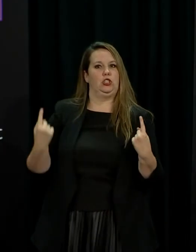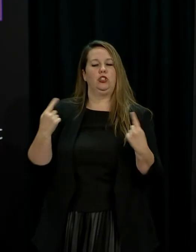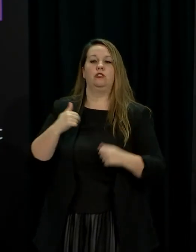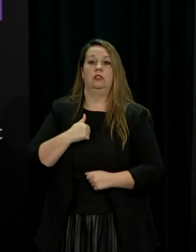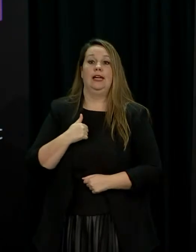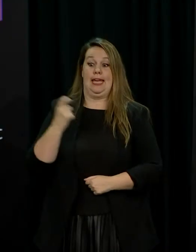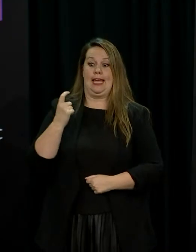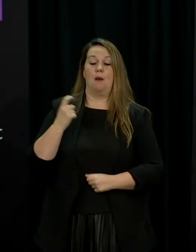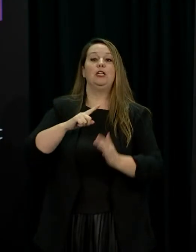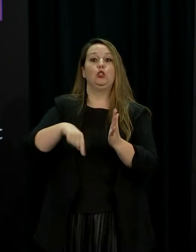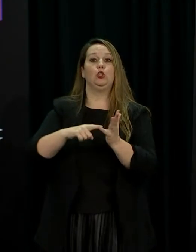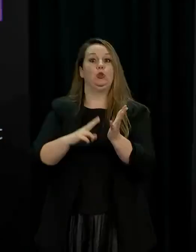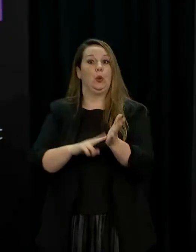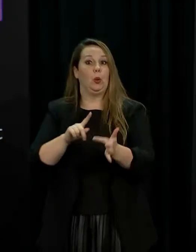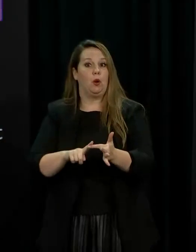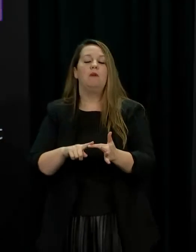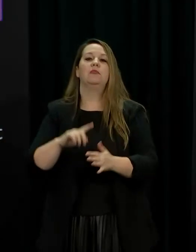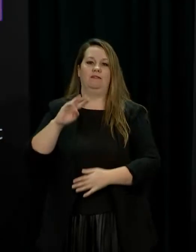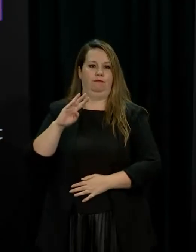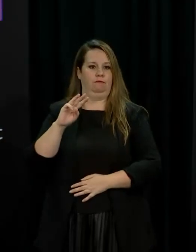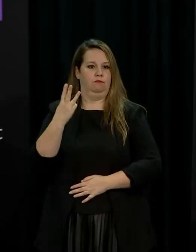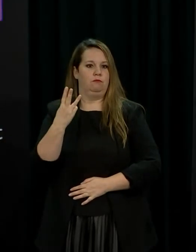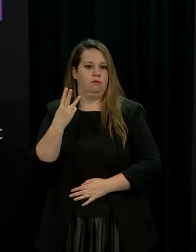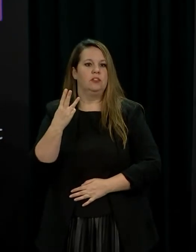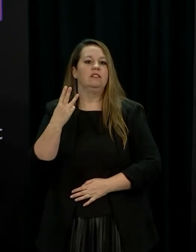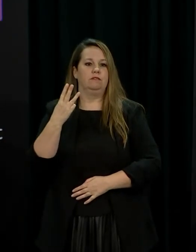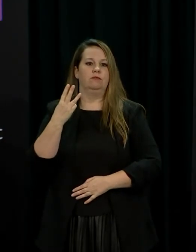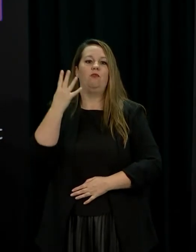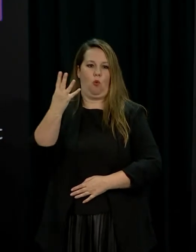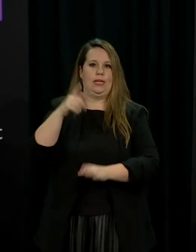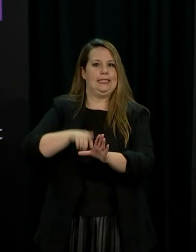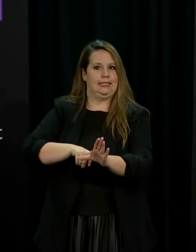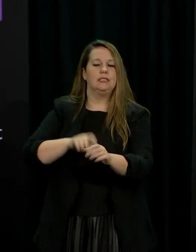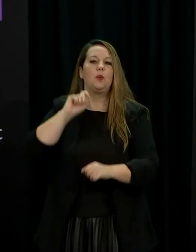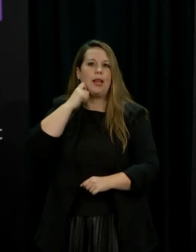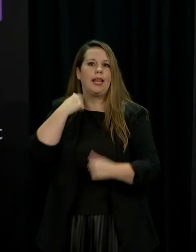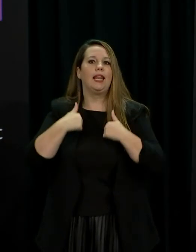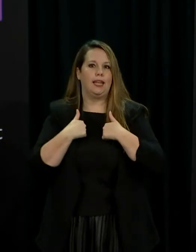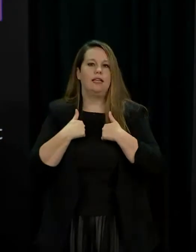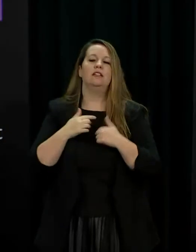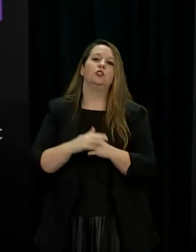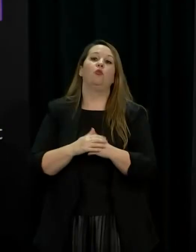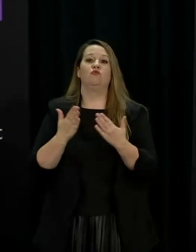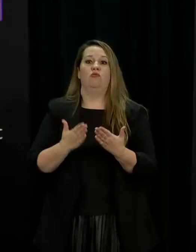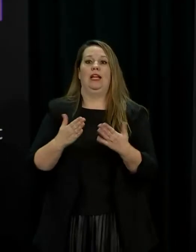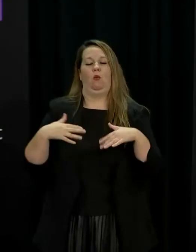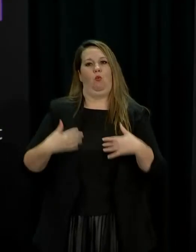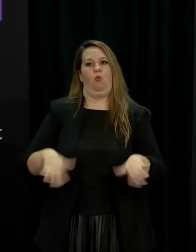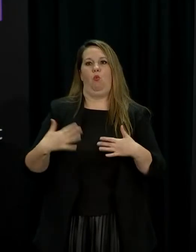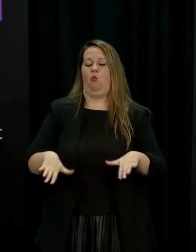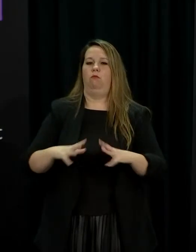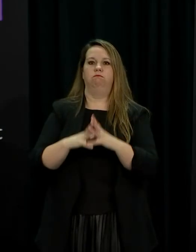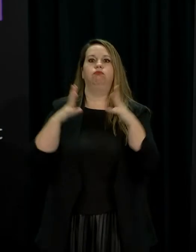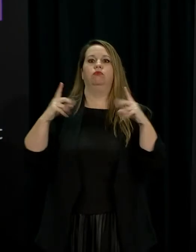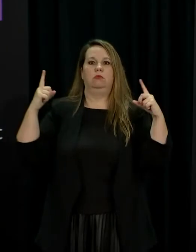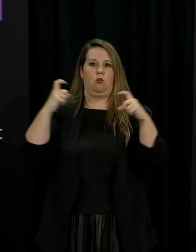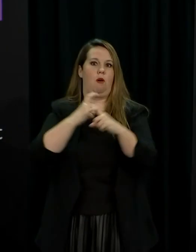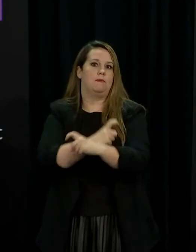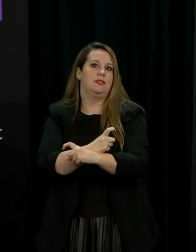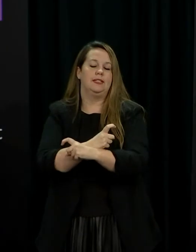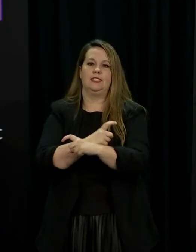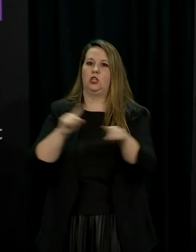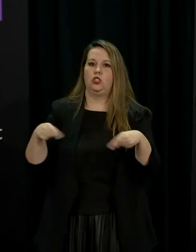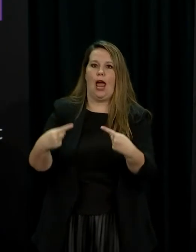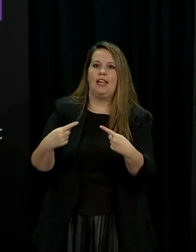and challenging role at any time. And the last 2 years I don't think could have been more complex and challenging. And I've been thinking for a